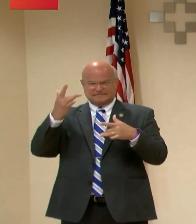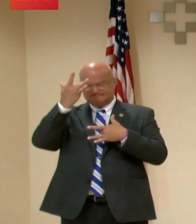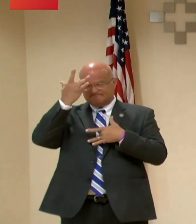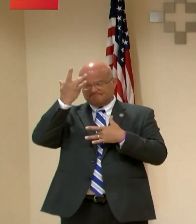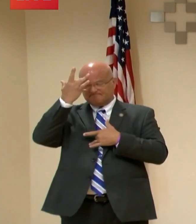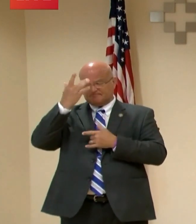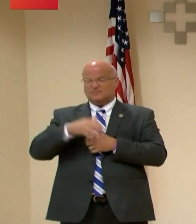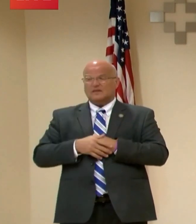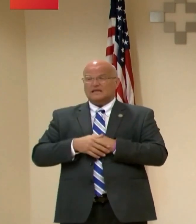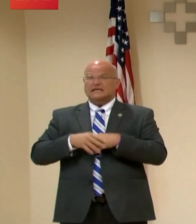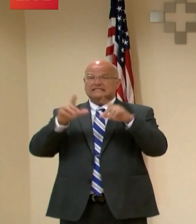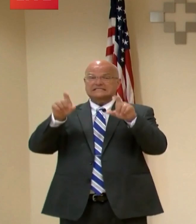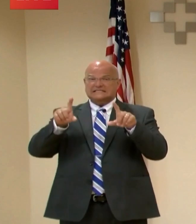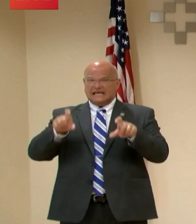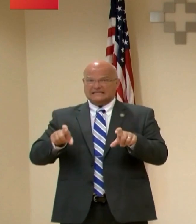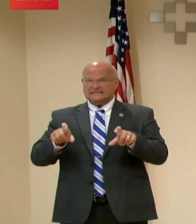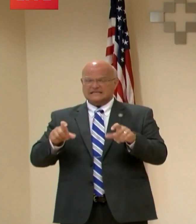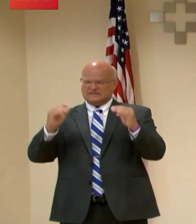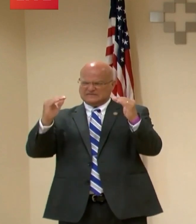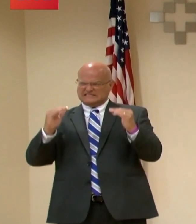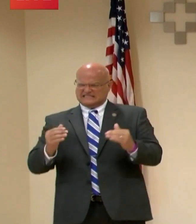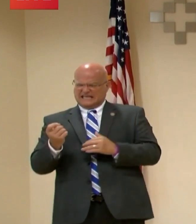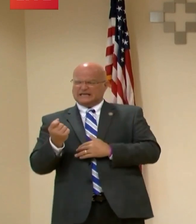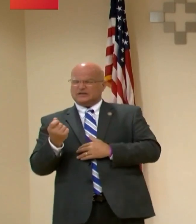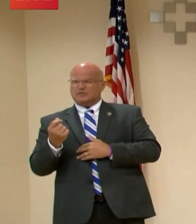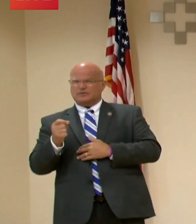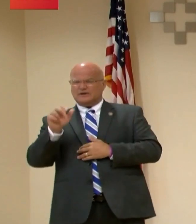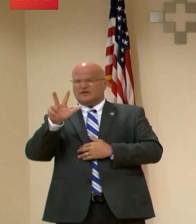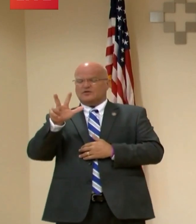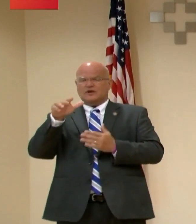Our testing, and that's the asterisk, was down a little bit,